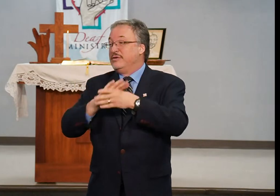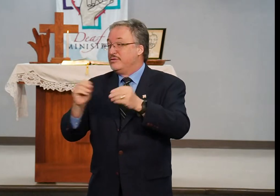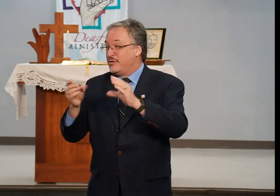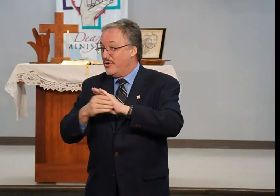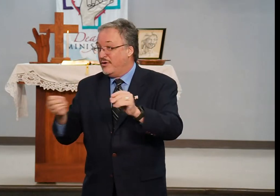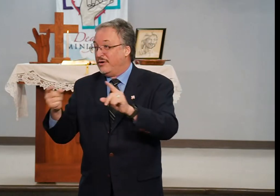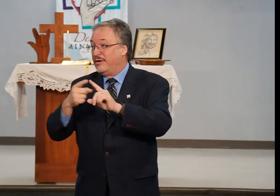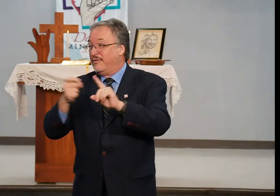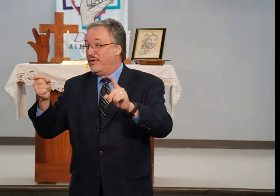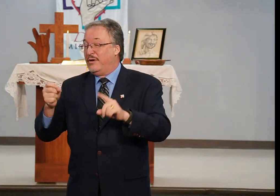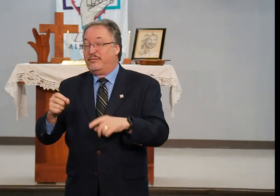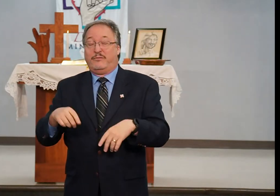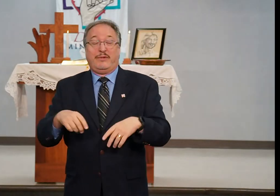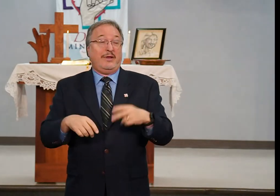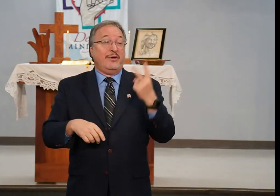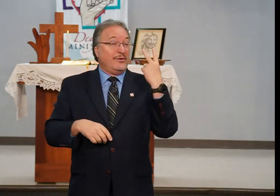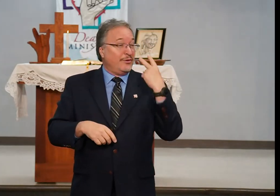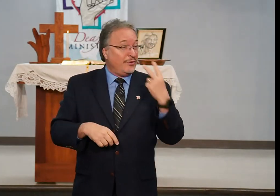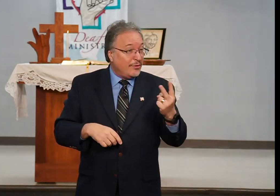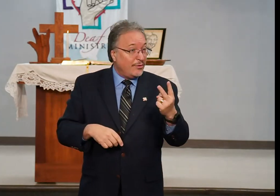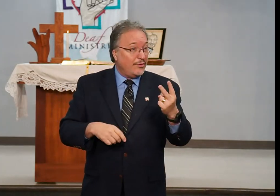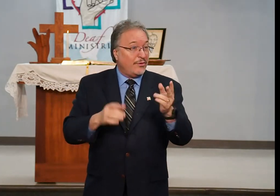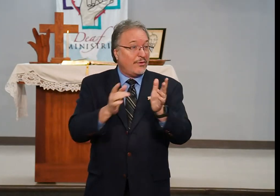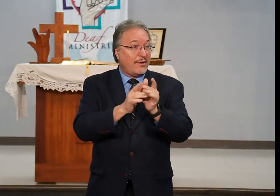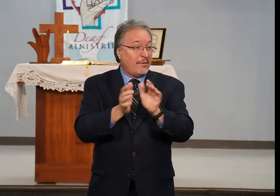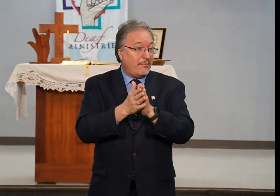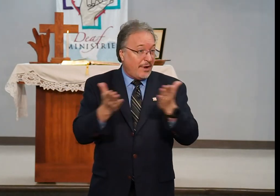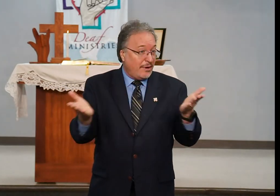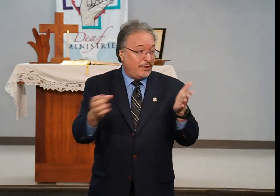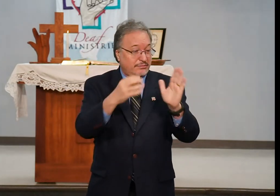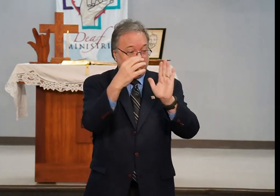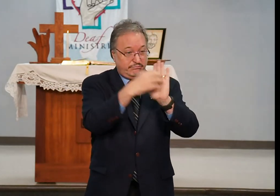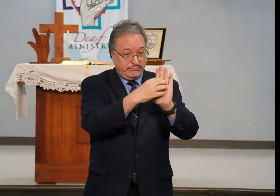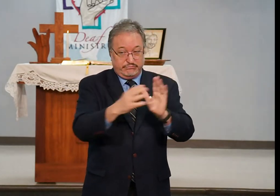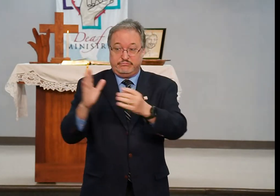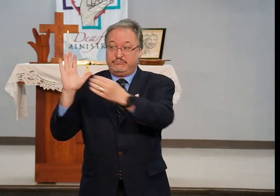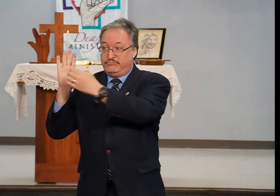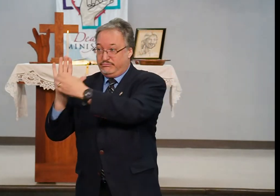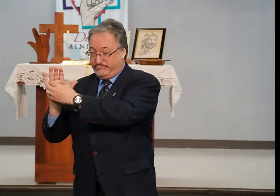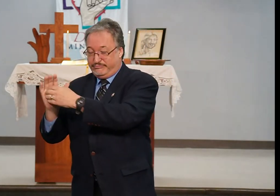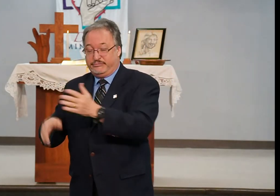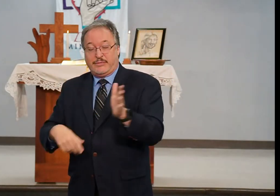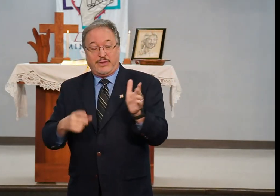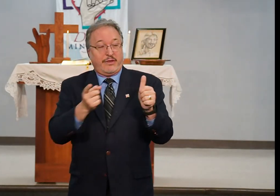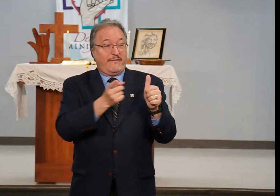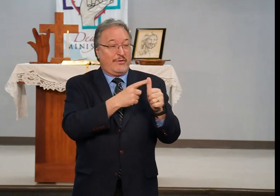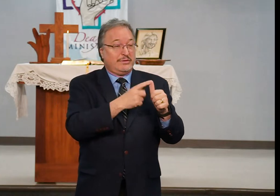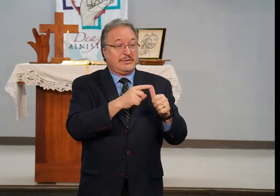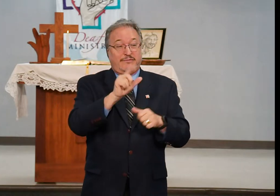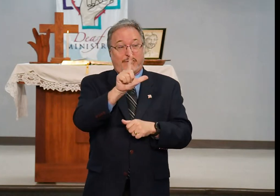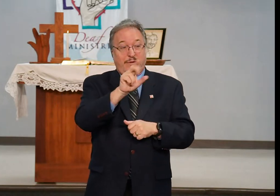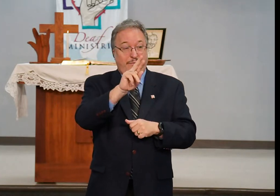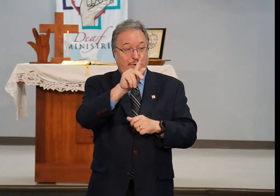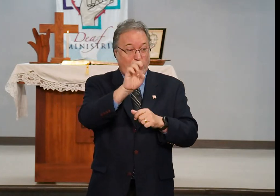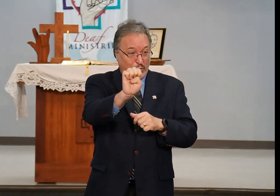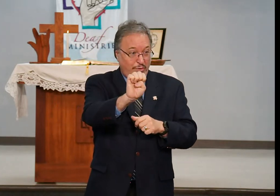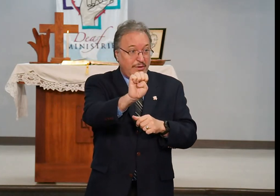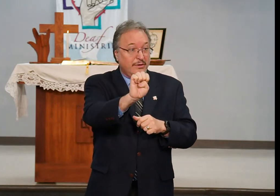Today, we have a story from two Bible books. The first one